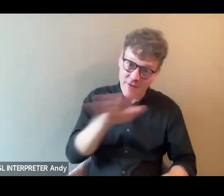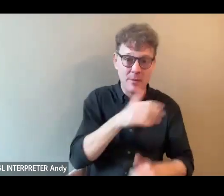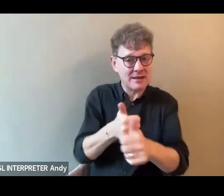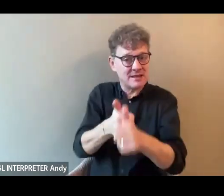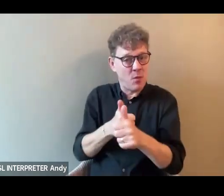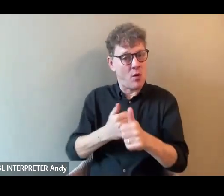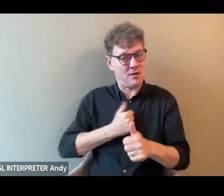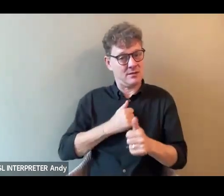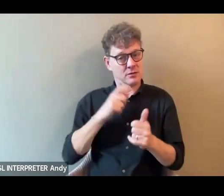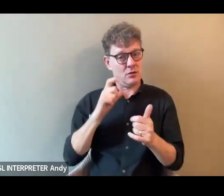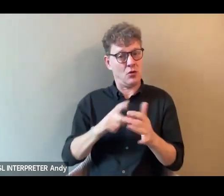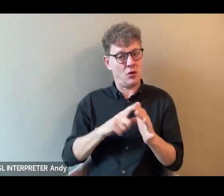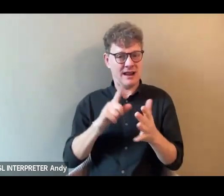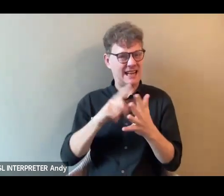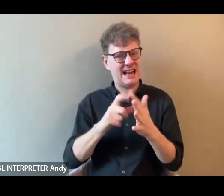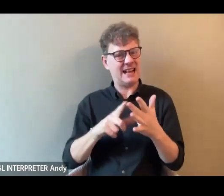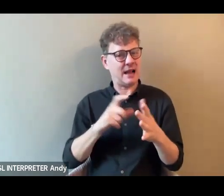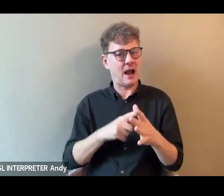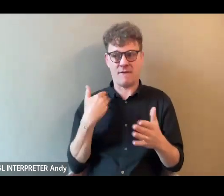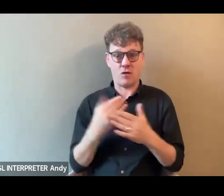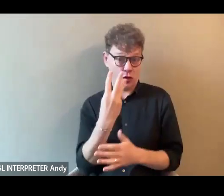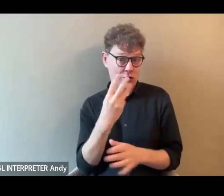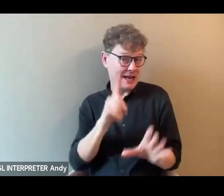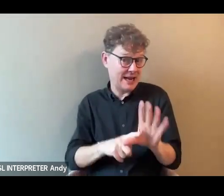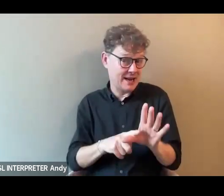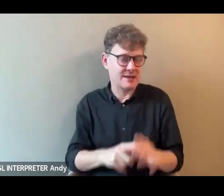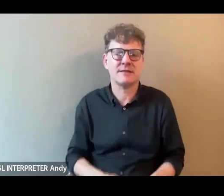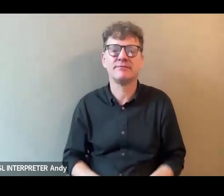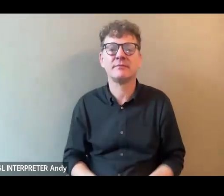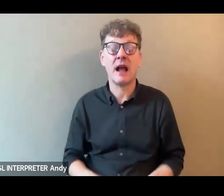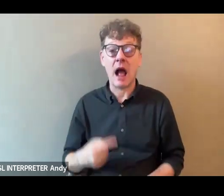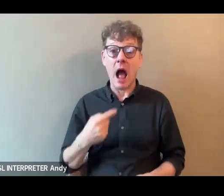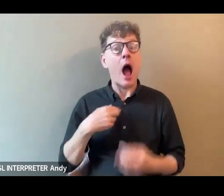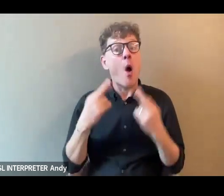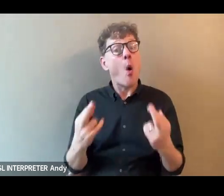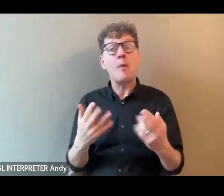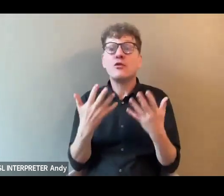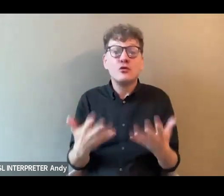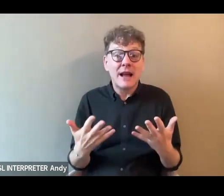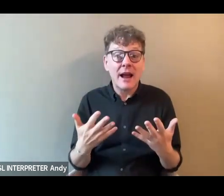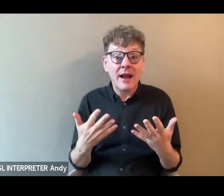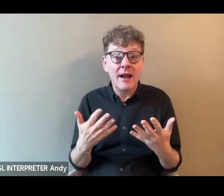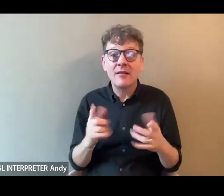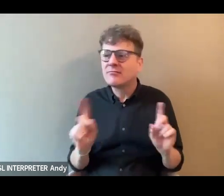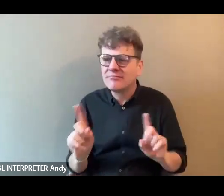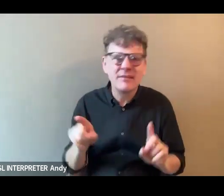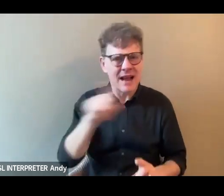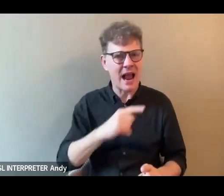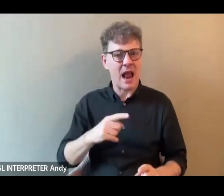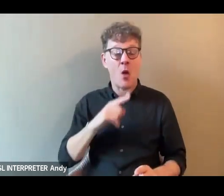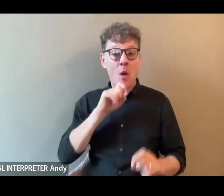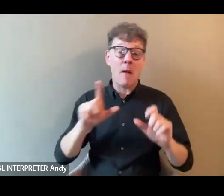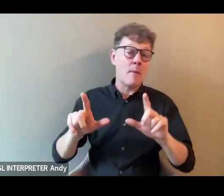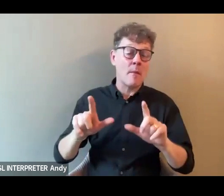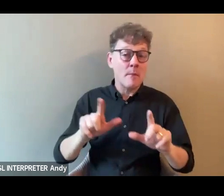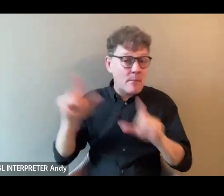last 3 years. And what I'm hoping today is that you can enjoy today as well. It's not going to be PowerPoint all